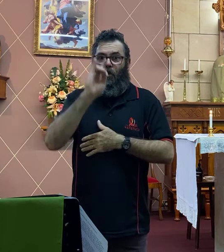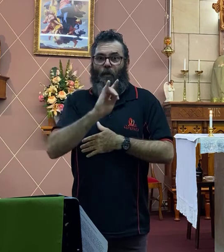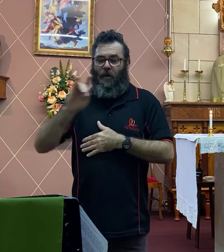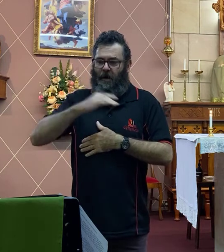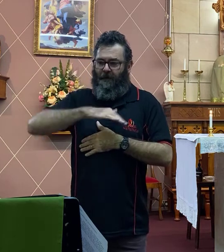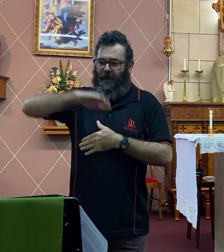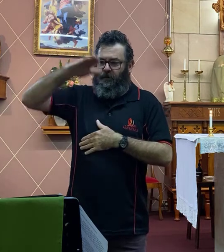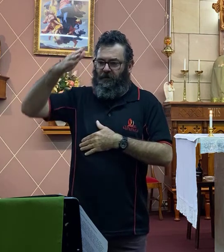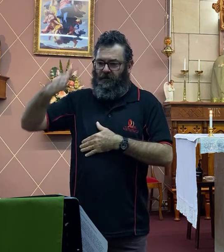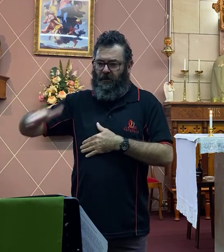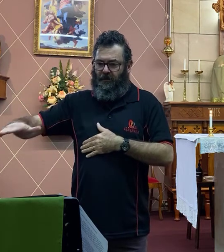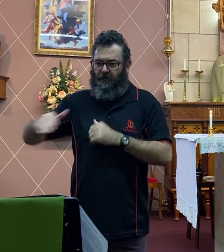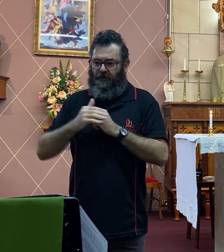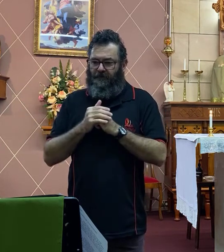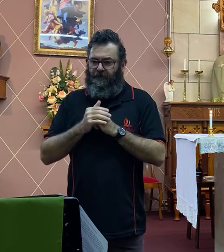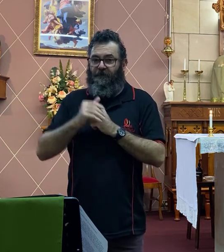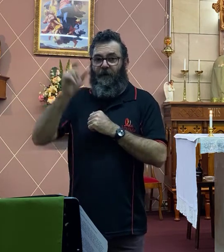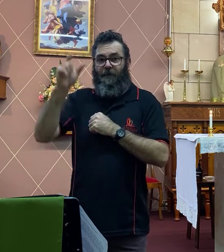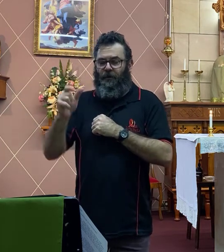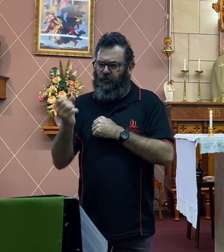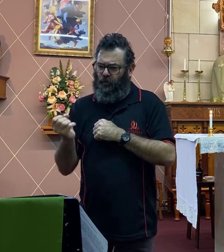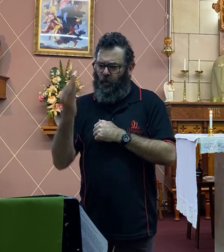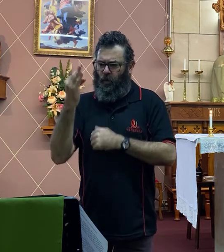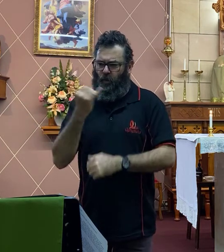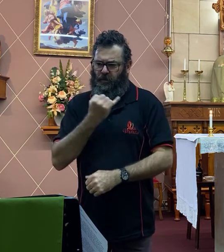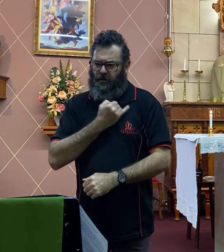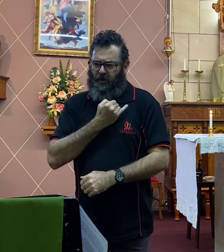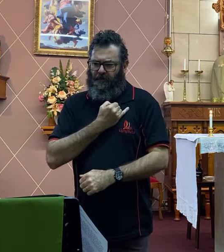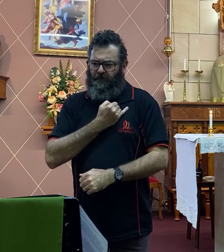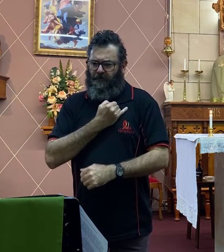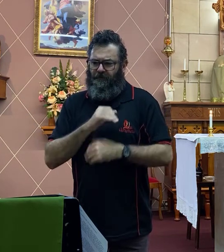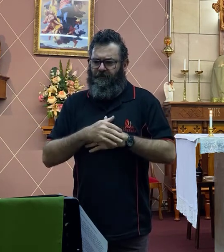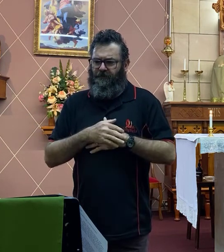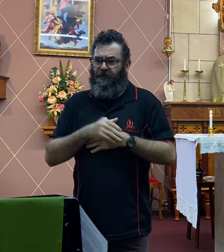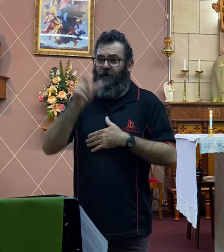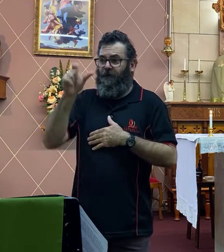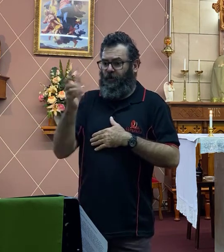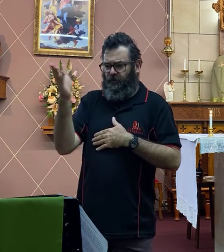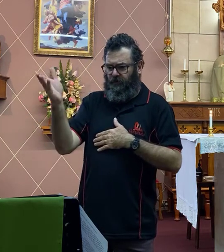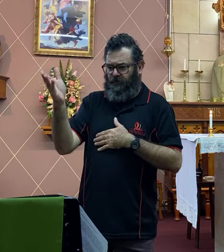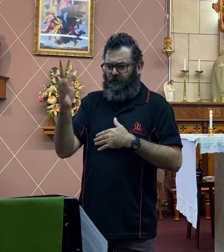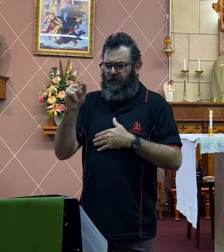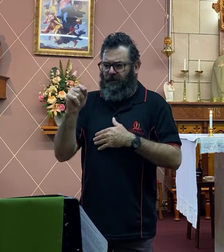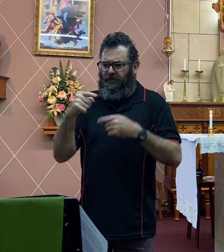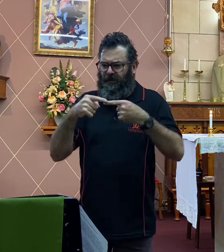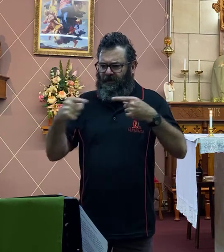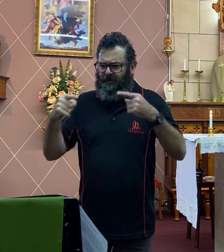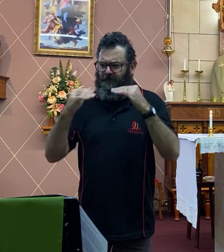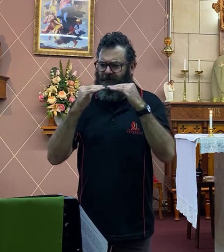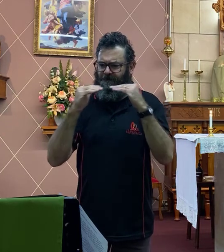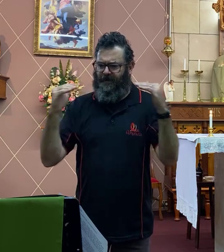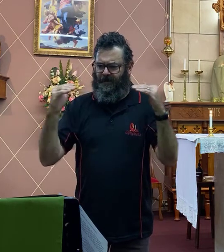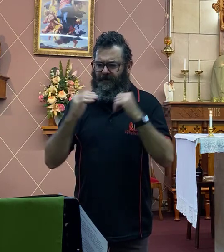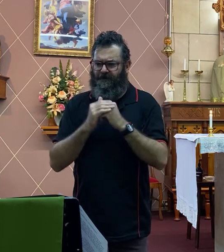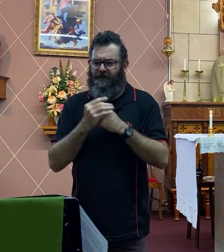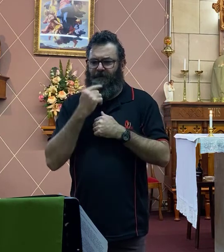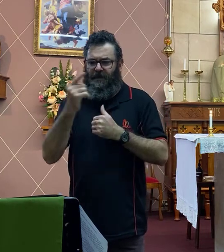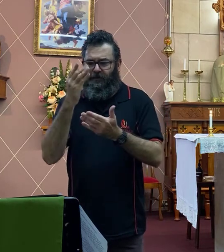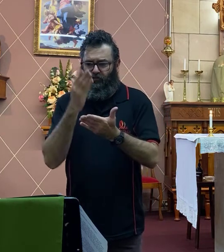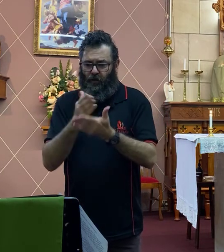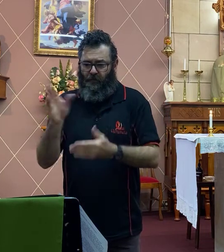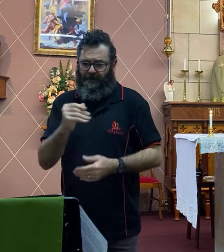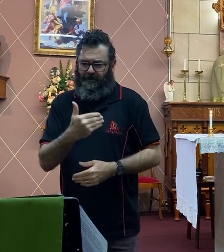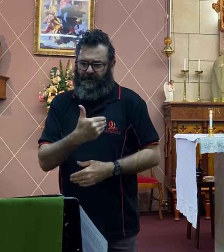Lord, who can live on your holy mountain? A person with no sin? A person that does things